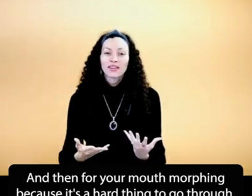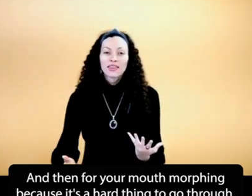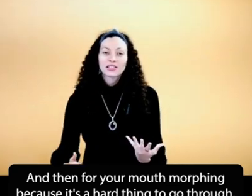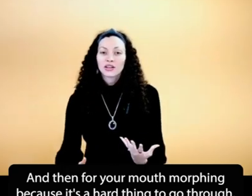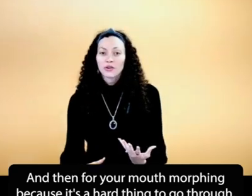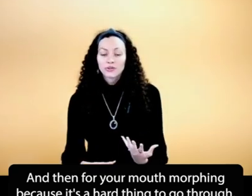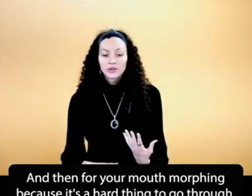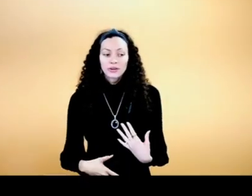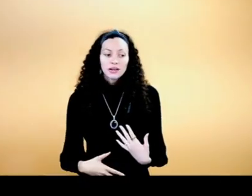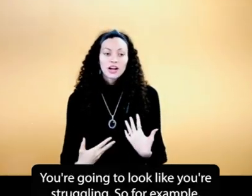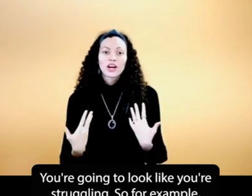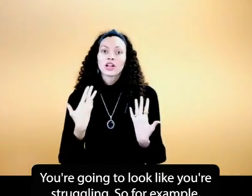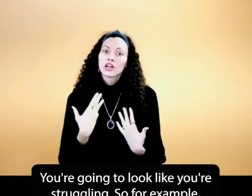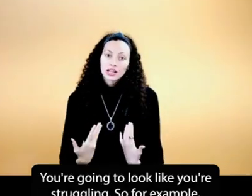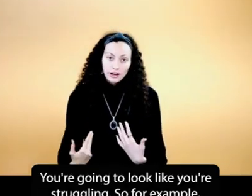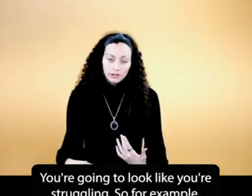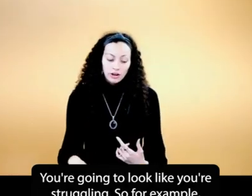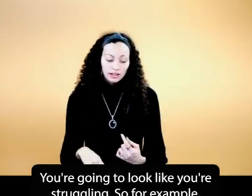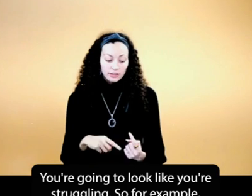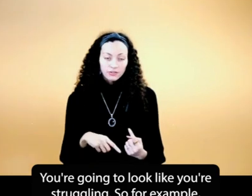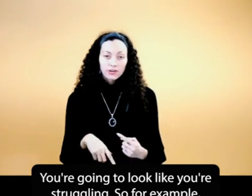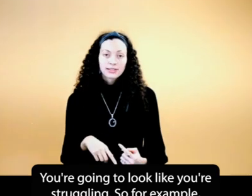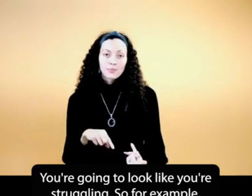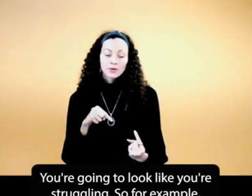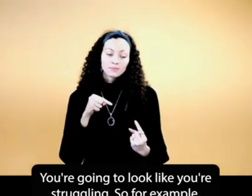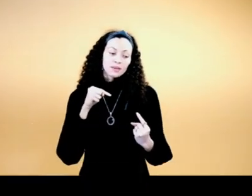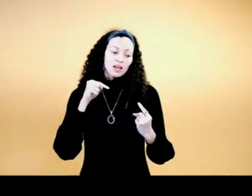thing to go through, you're going to look like you're struggling. So for example,